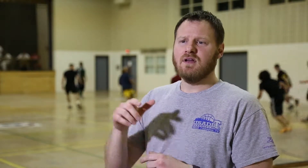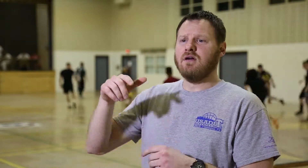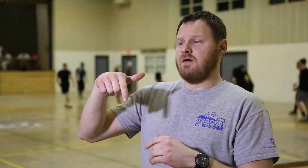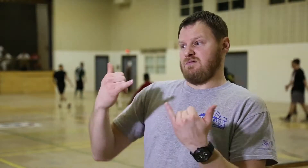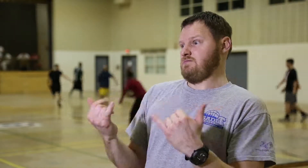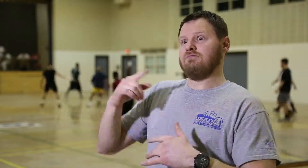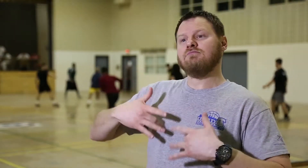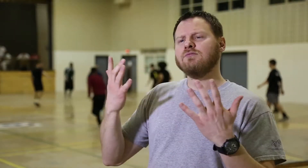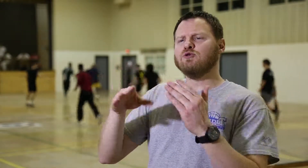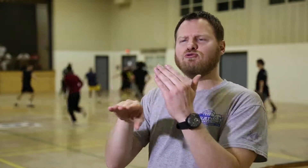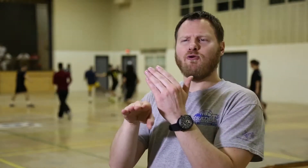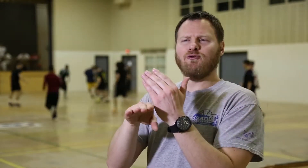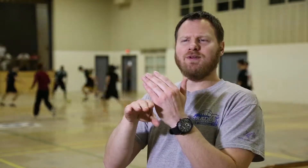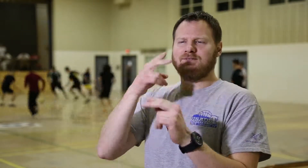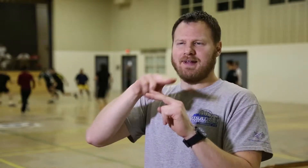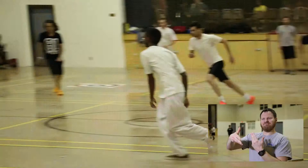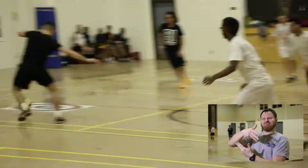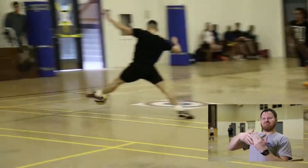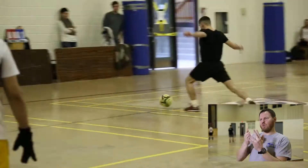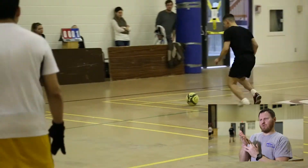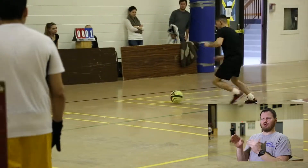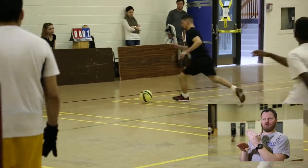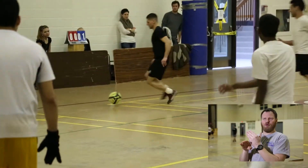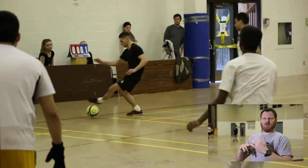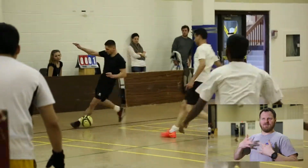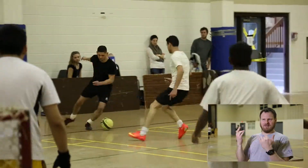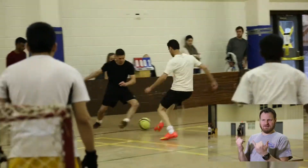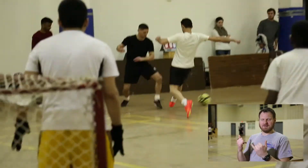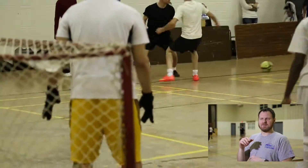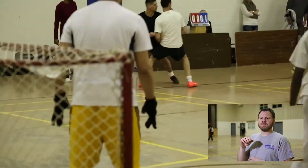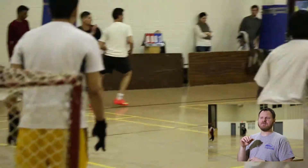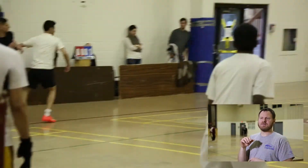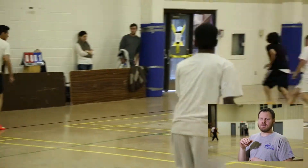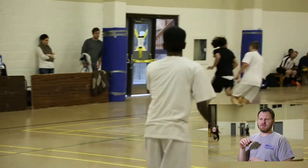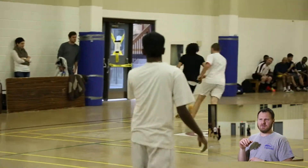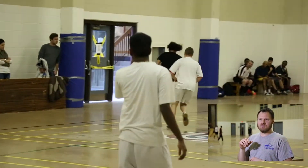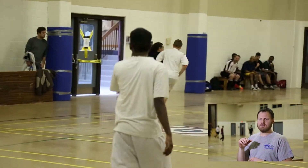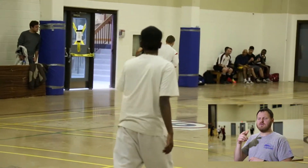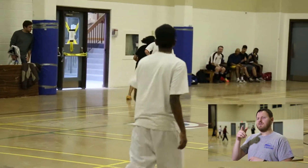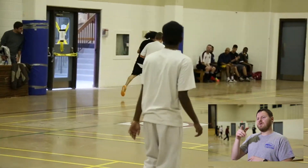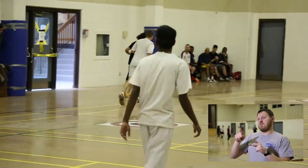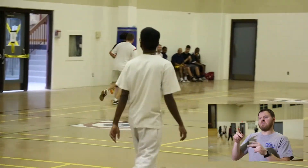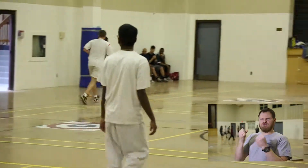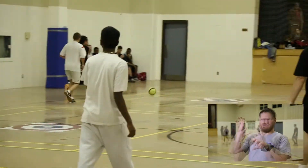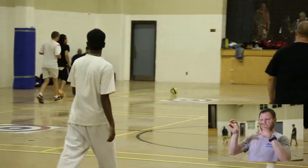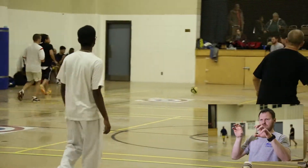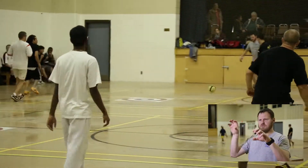game. It's sort of a fun day. It's an all-day soccer game. We're trying to really create a bridge through soccer with our deaf youth and our deaf adults. There's